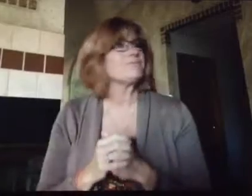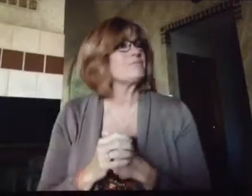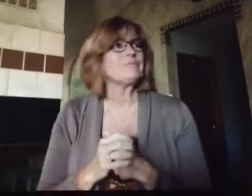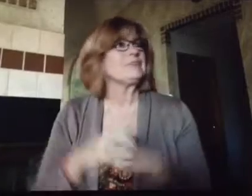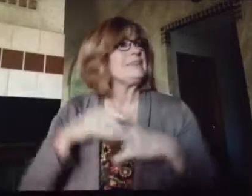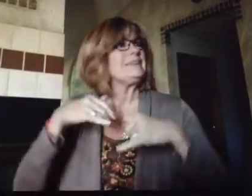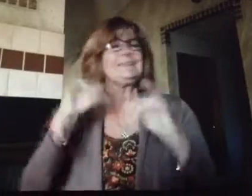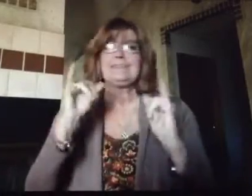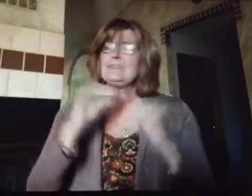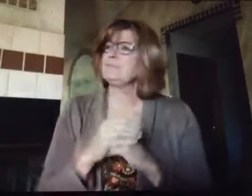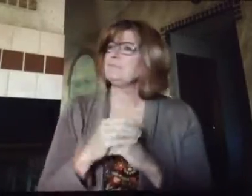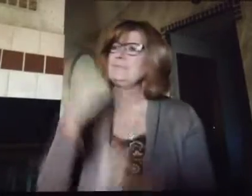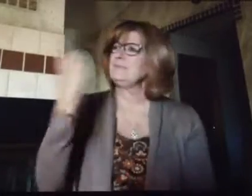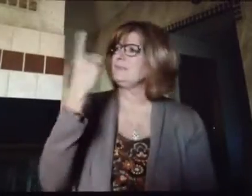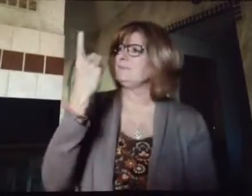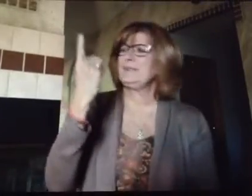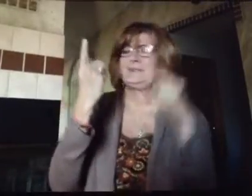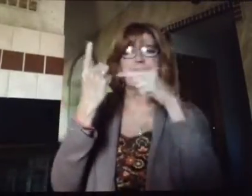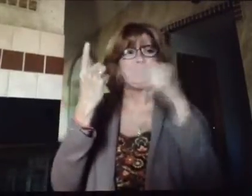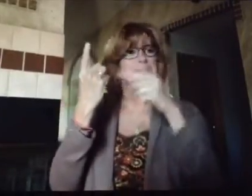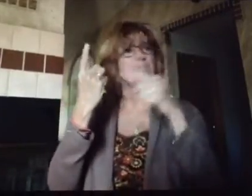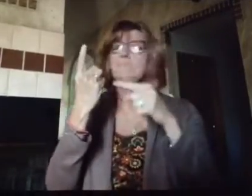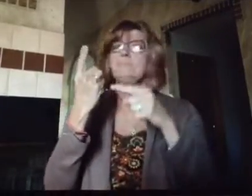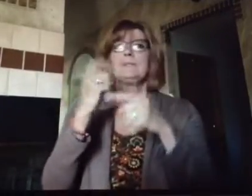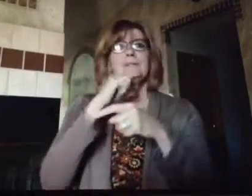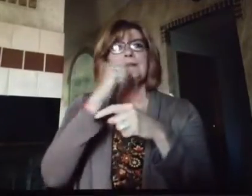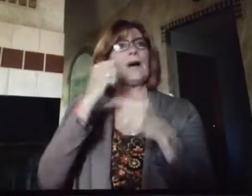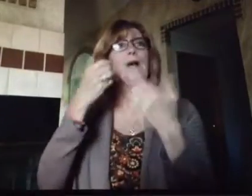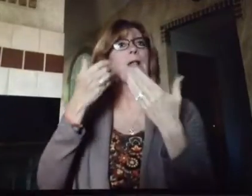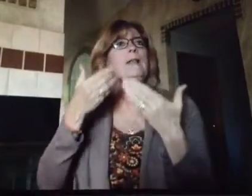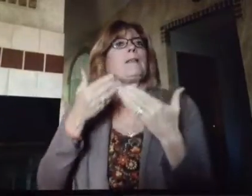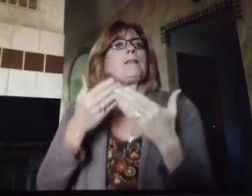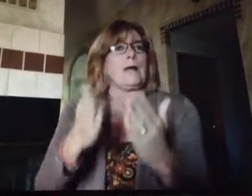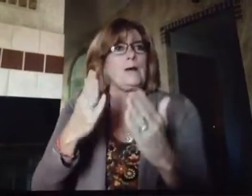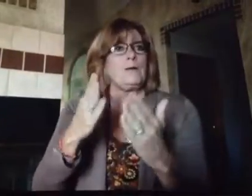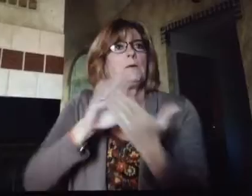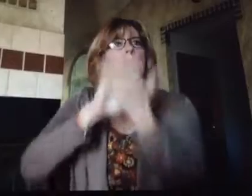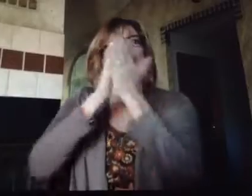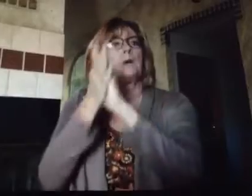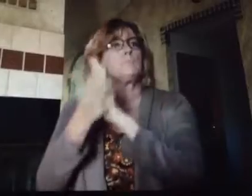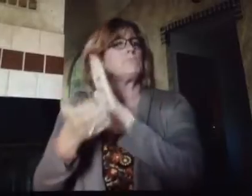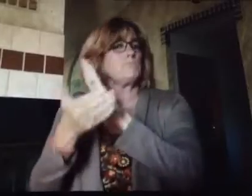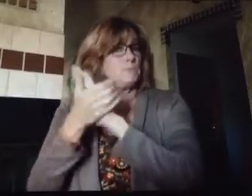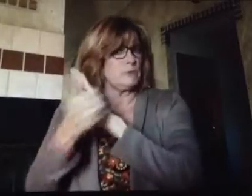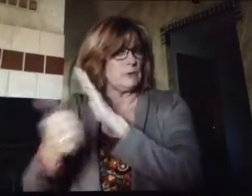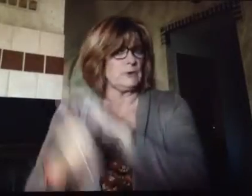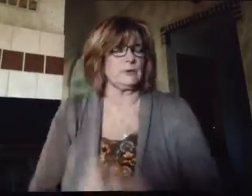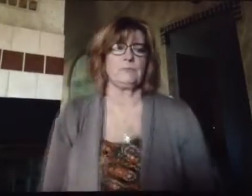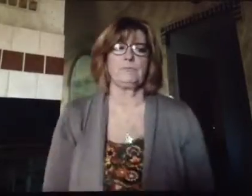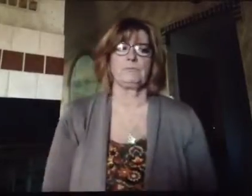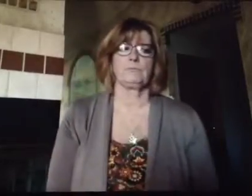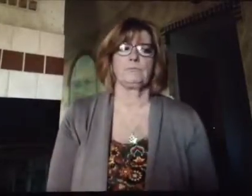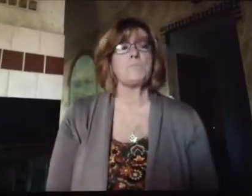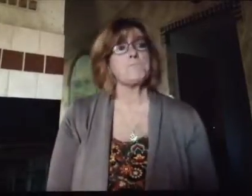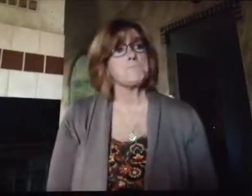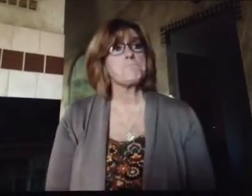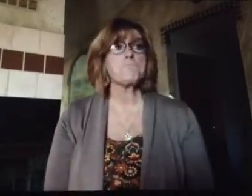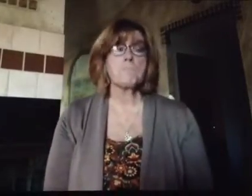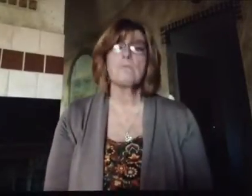fight to become an interpreter. They still just don't have something that allows them to have that